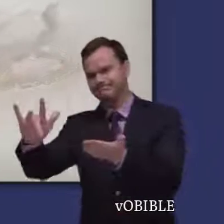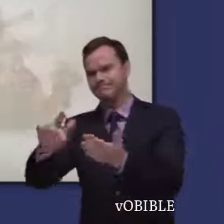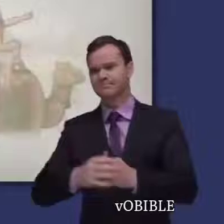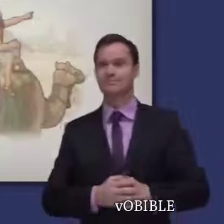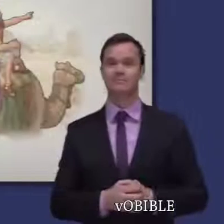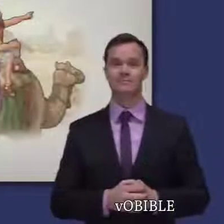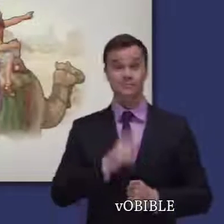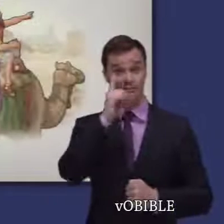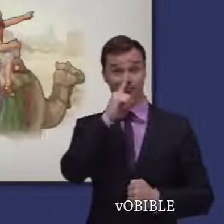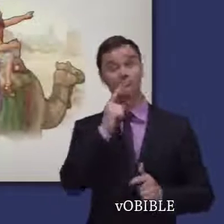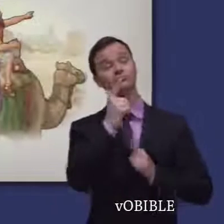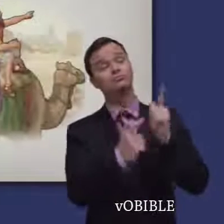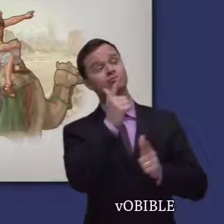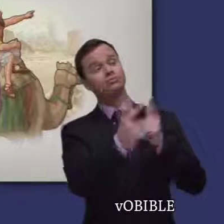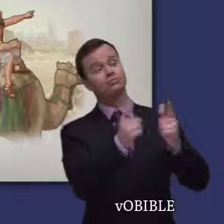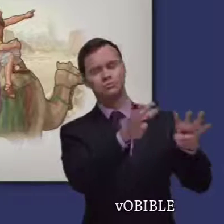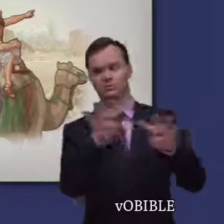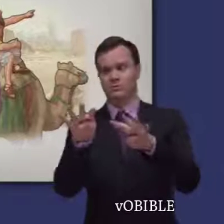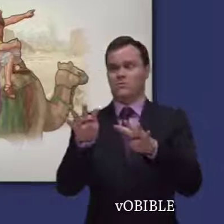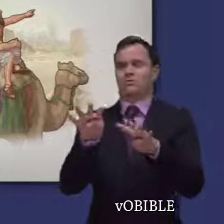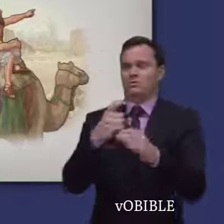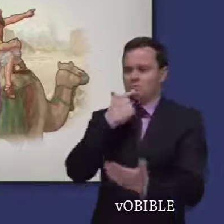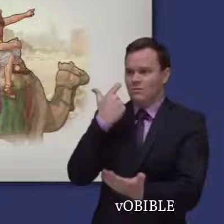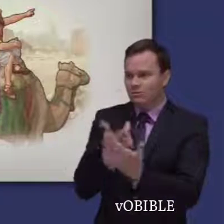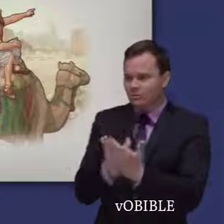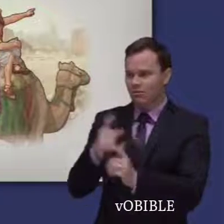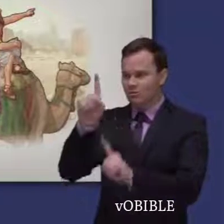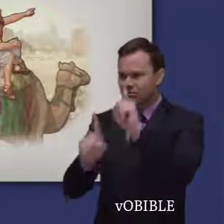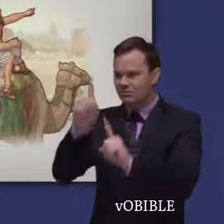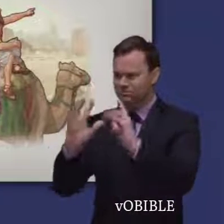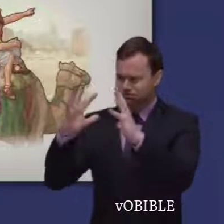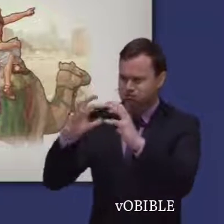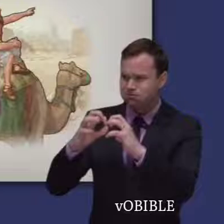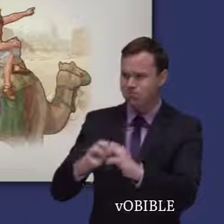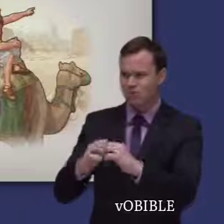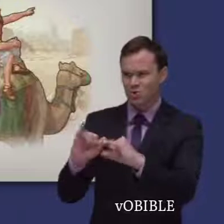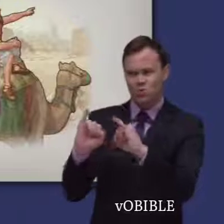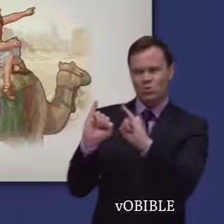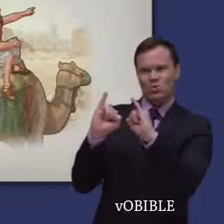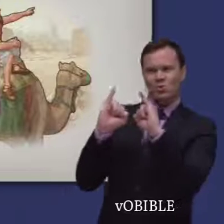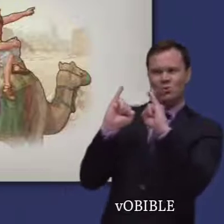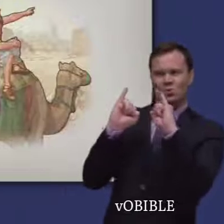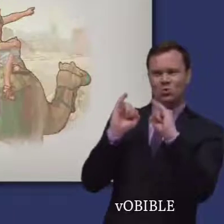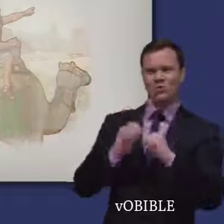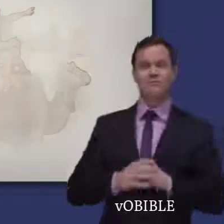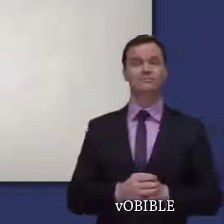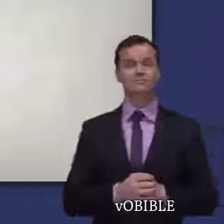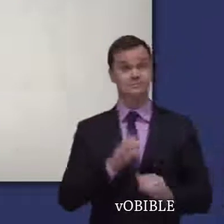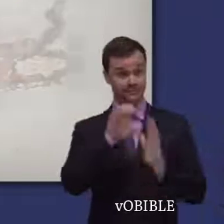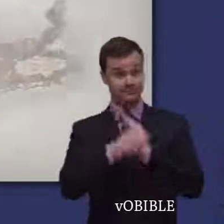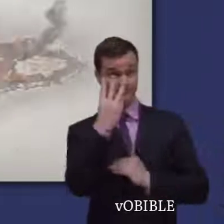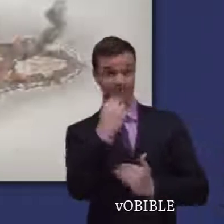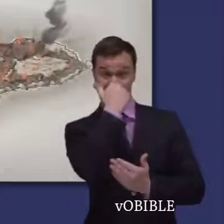destruction. Those who pass by its ruined walls are amazed at the complete devastation.